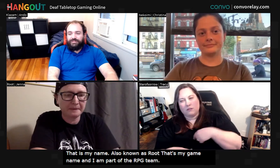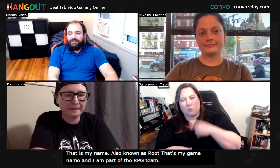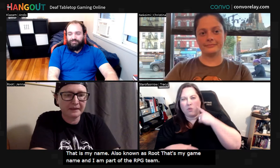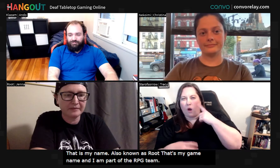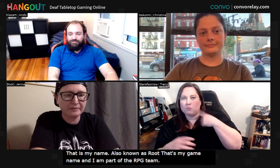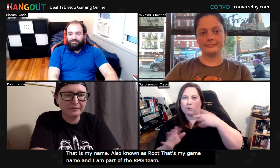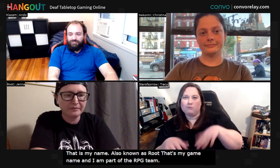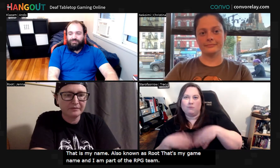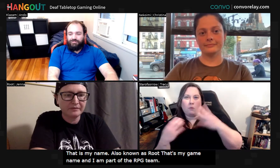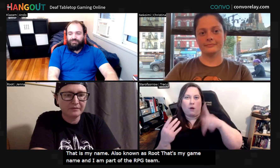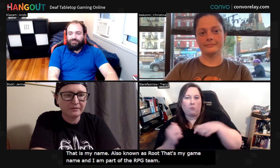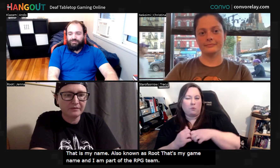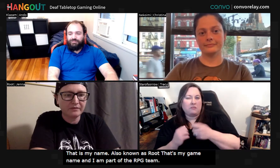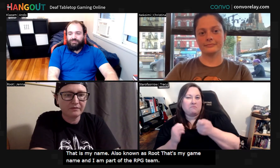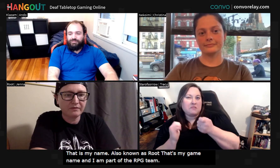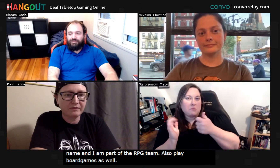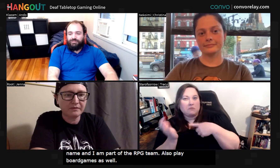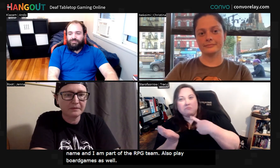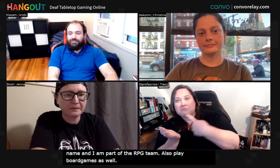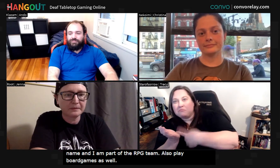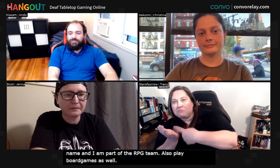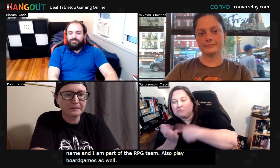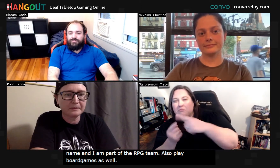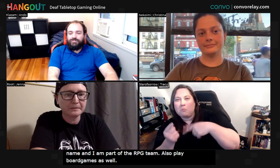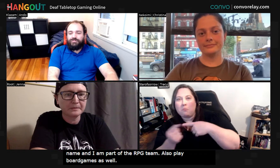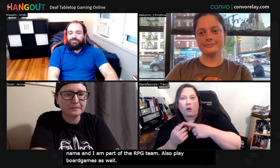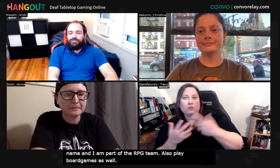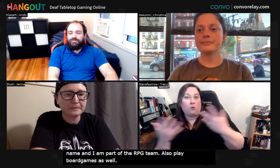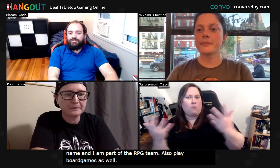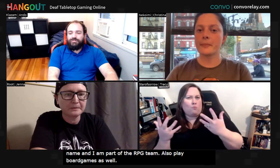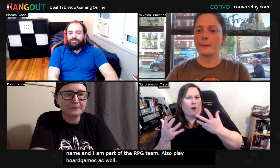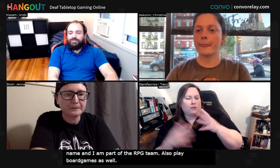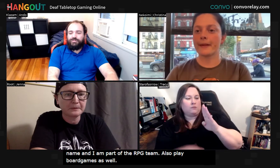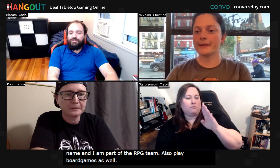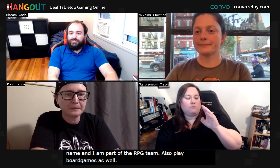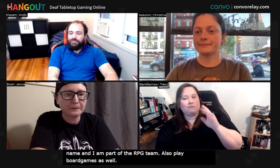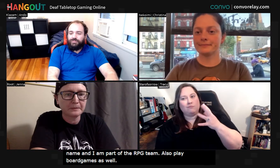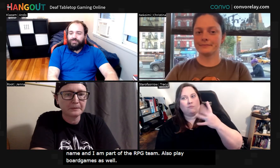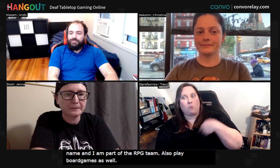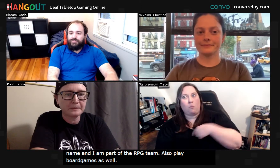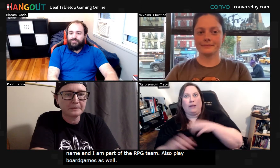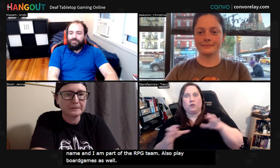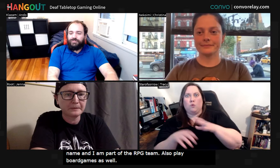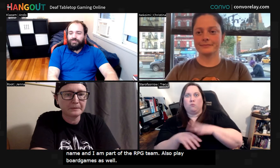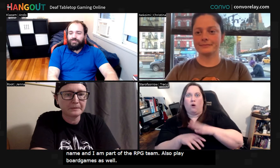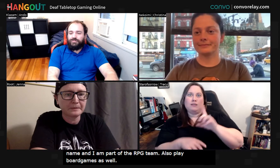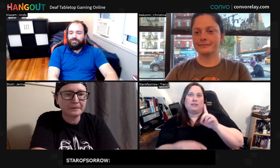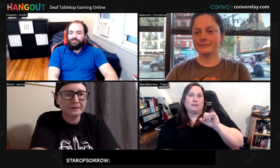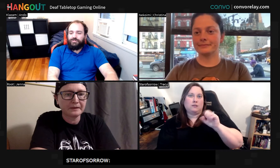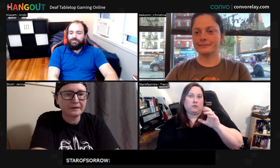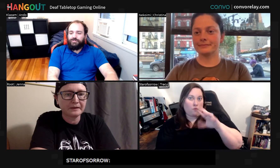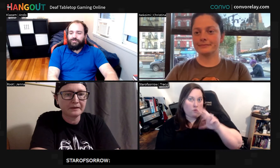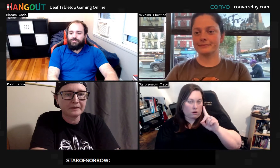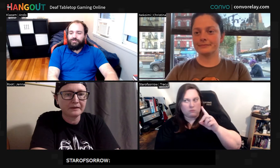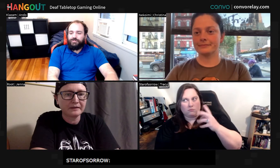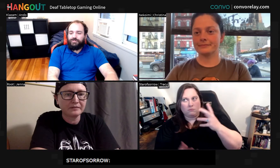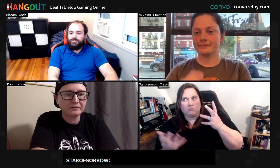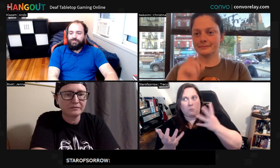That is basically a quick introduction. We wanted to talk about what we do on Discord.